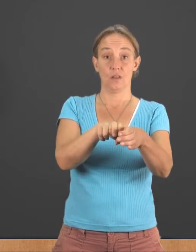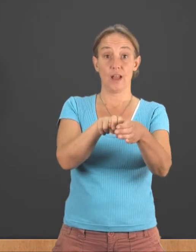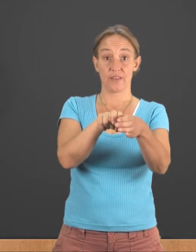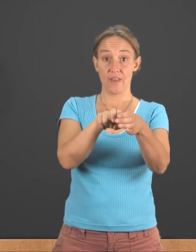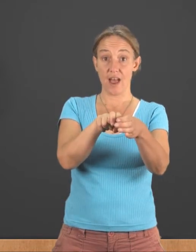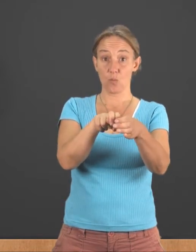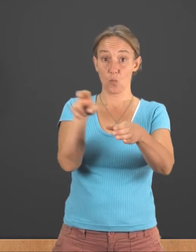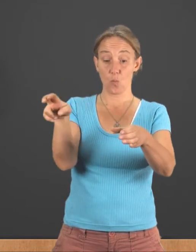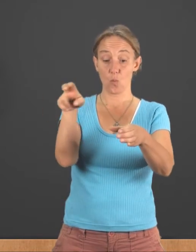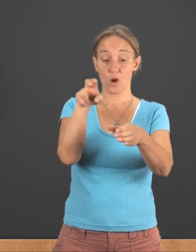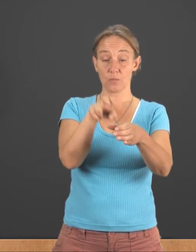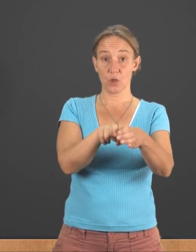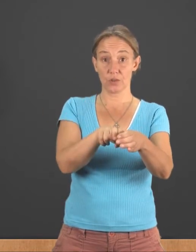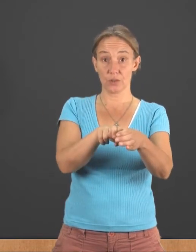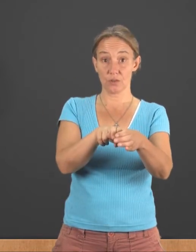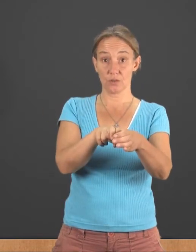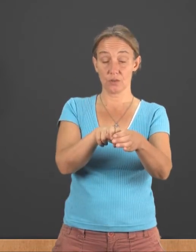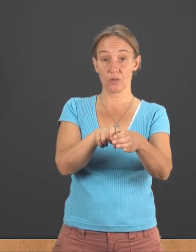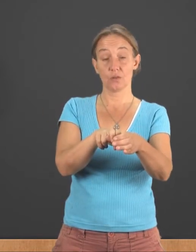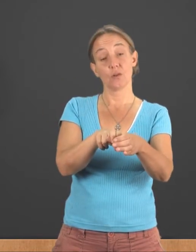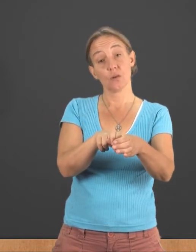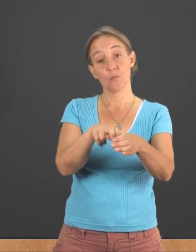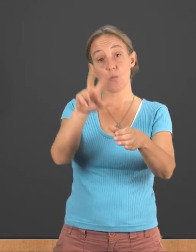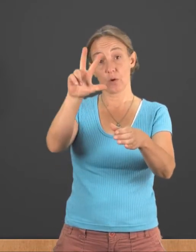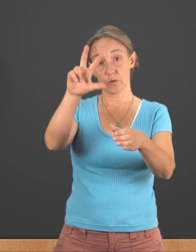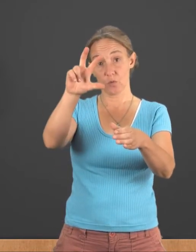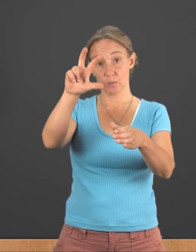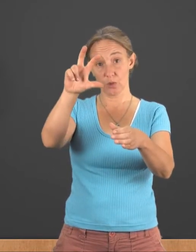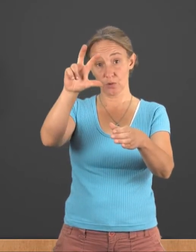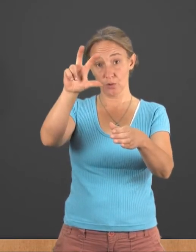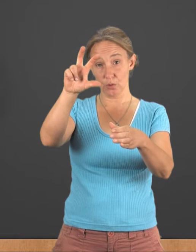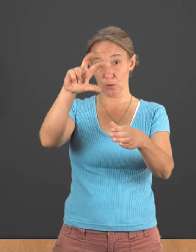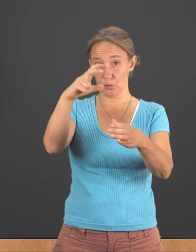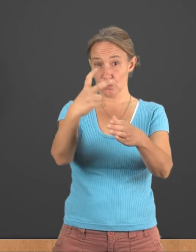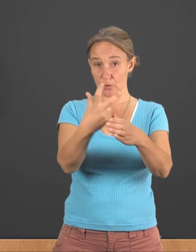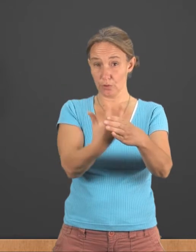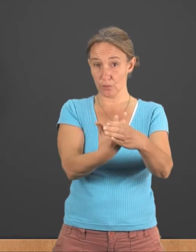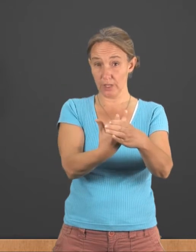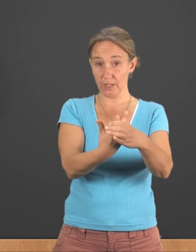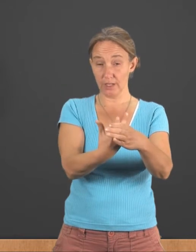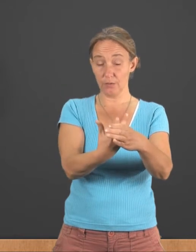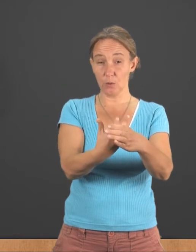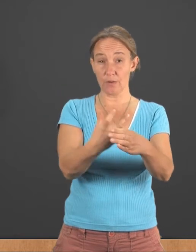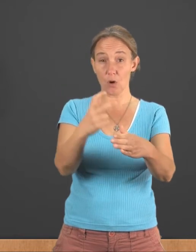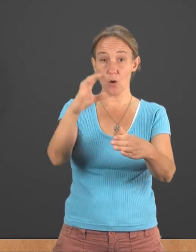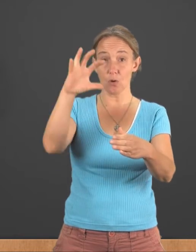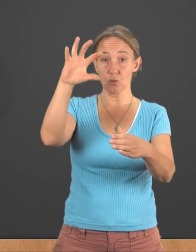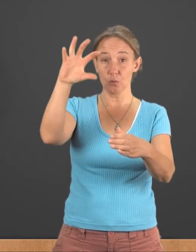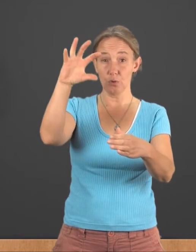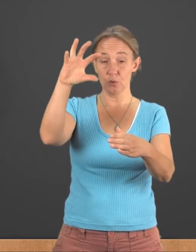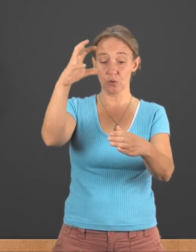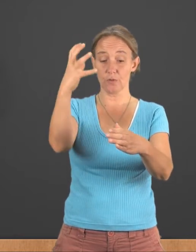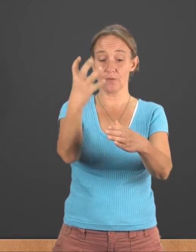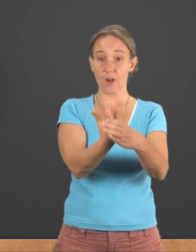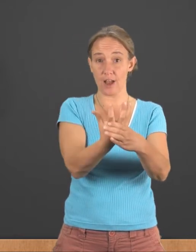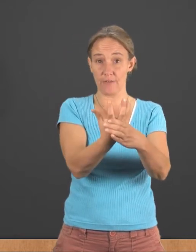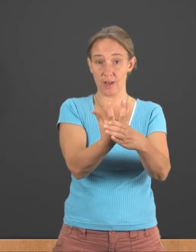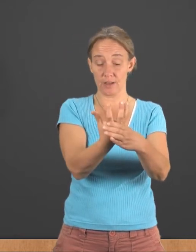Like that, one person. More than one person, you can use a three. If you have a whole group, use your five hands.